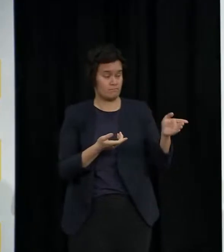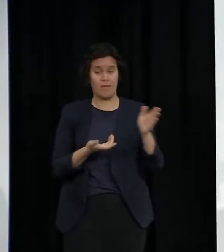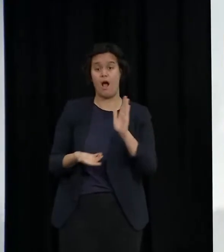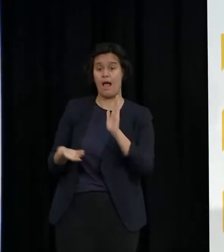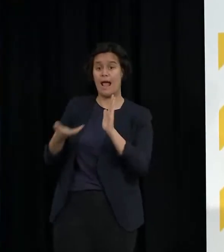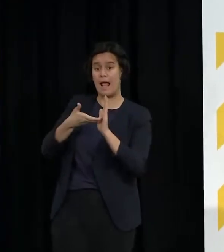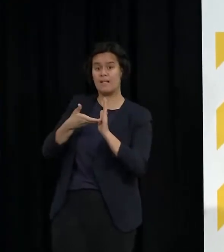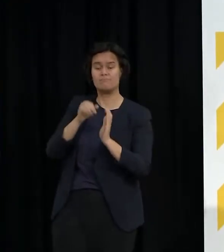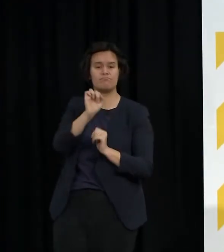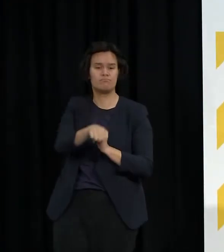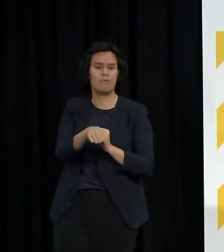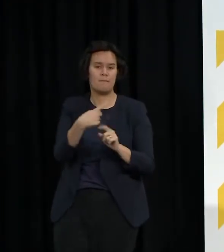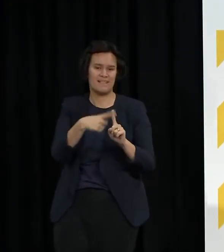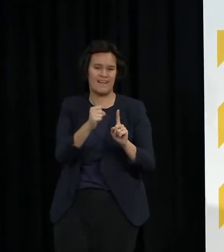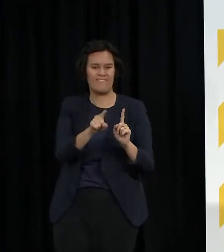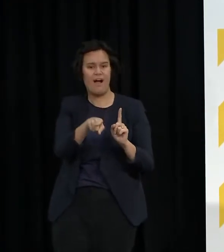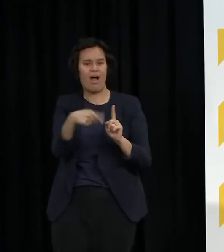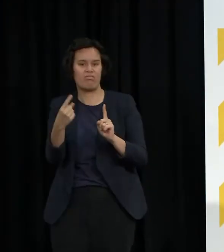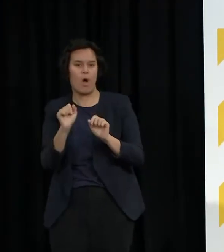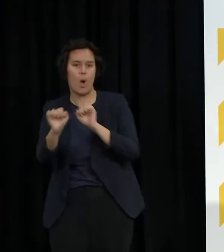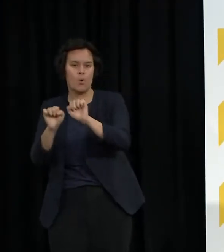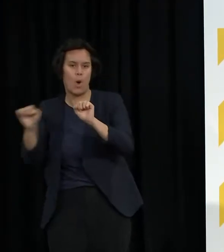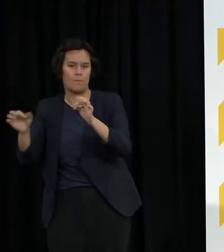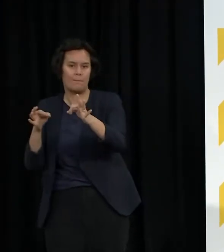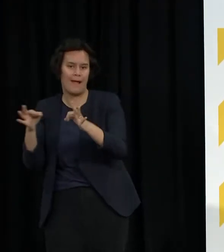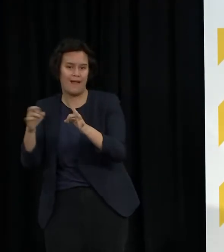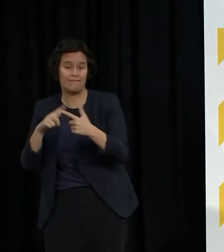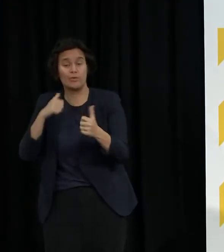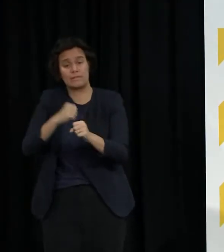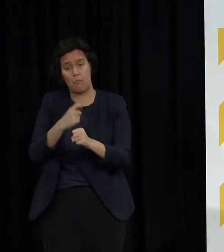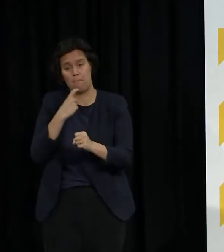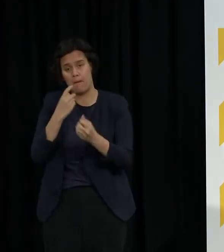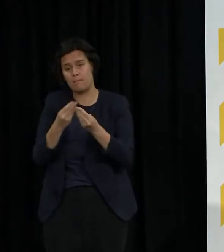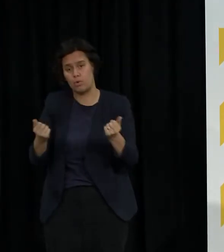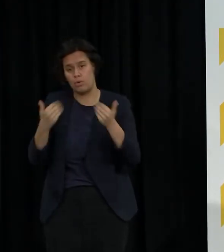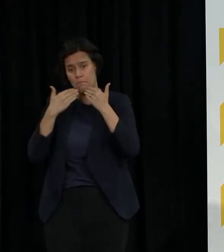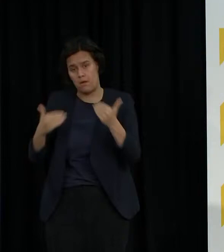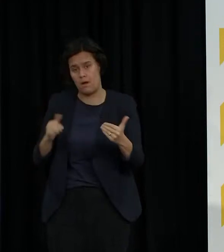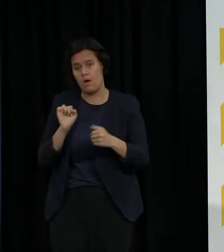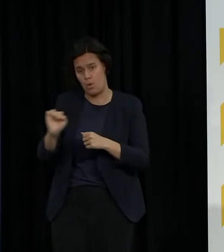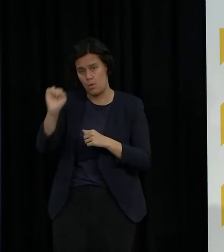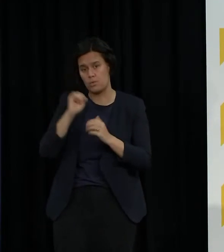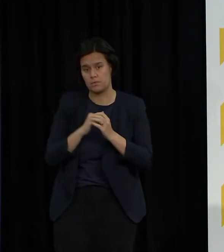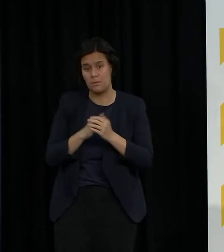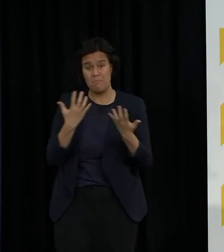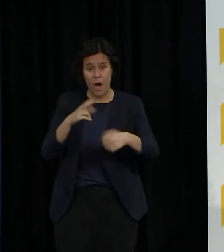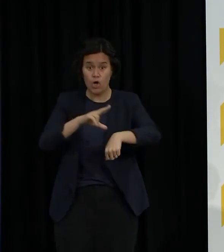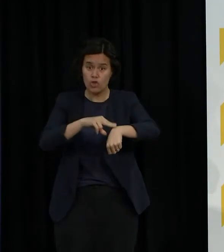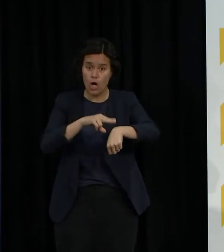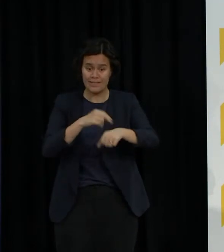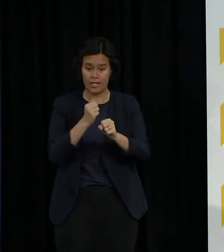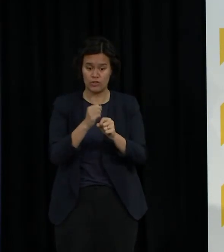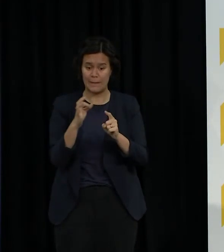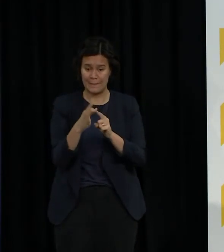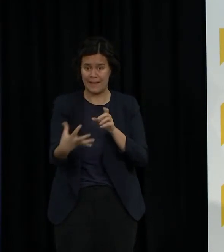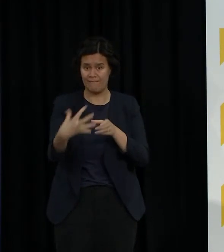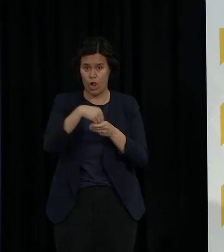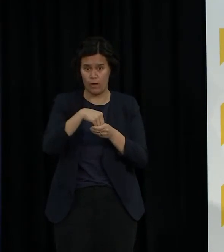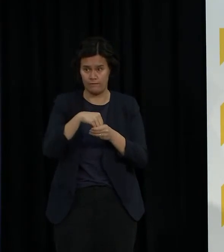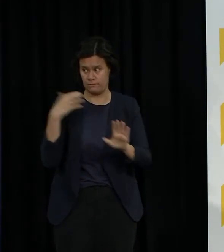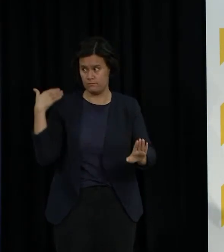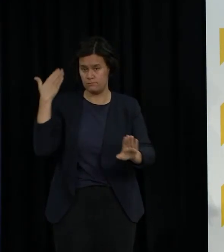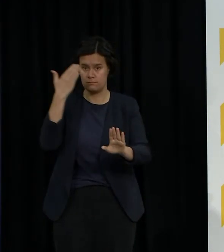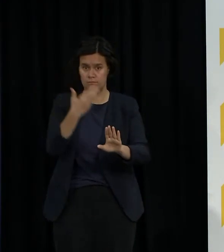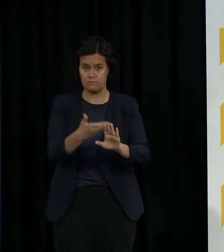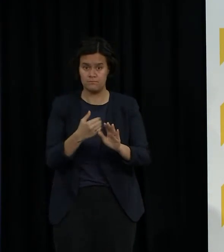completely supporting what Deputy Prime Minister says, that GPs have been involved, and this is a very specific initiative to just help